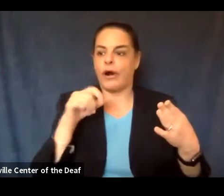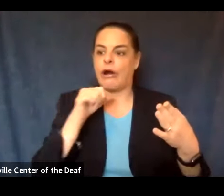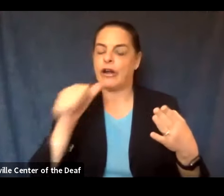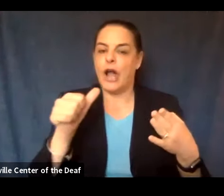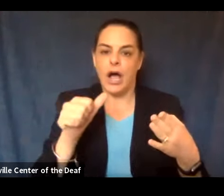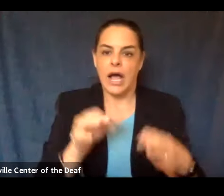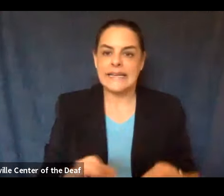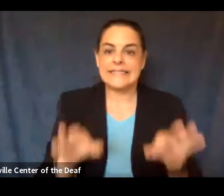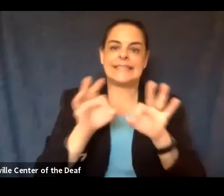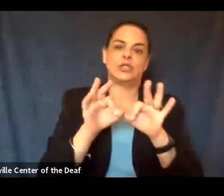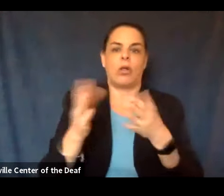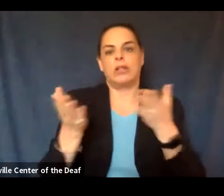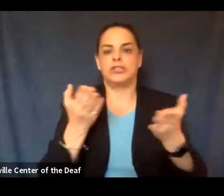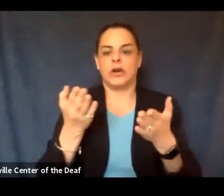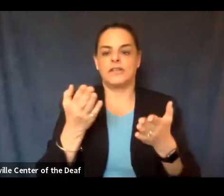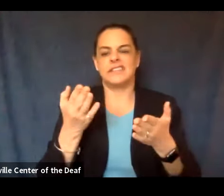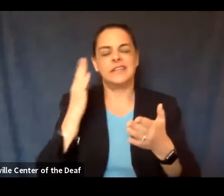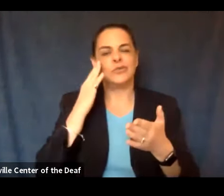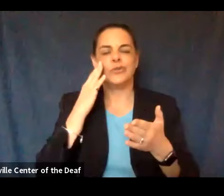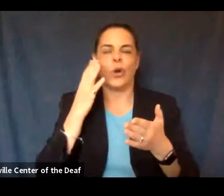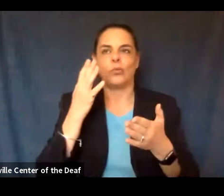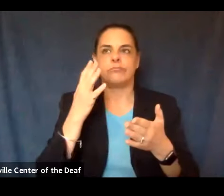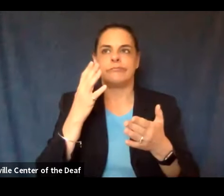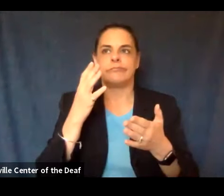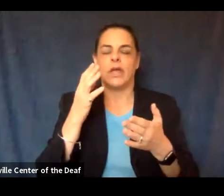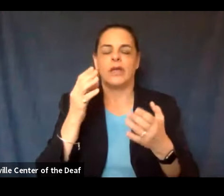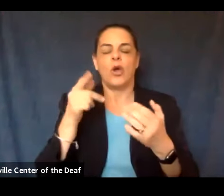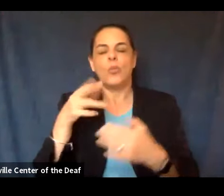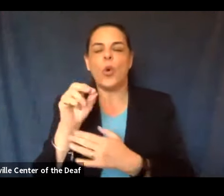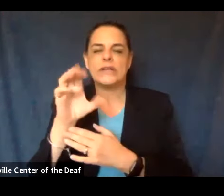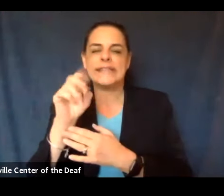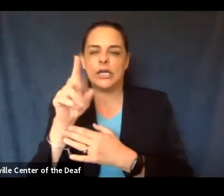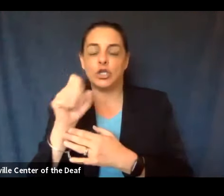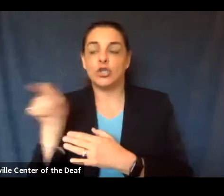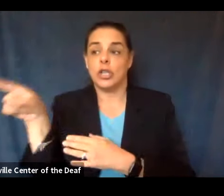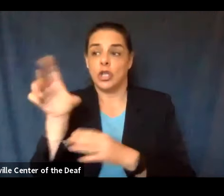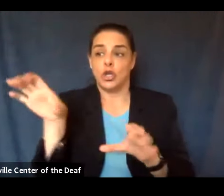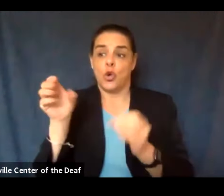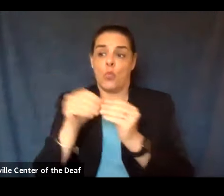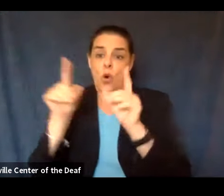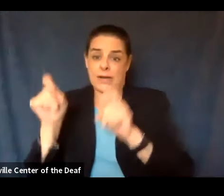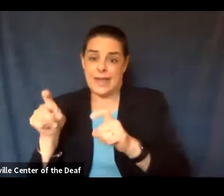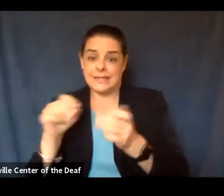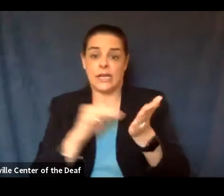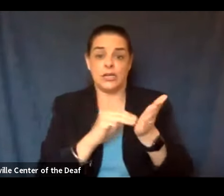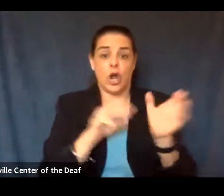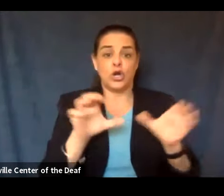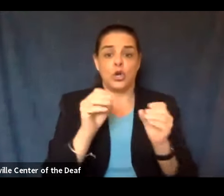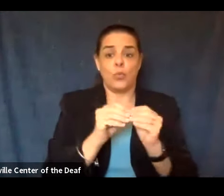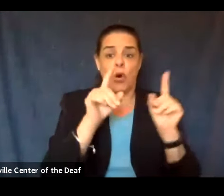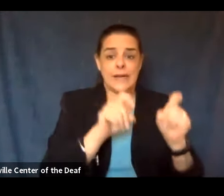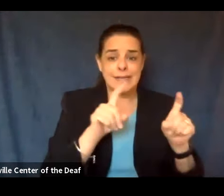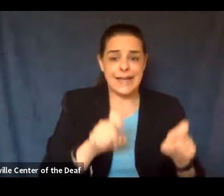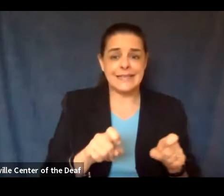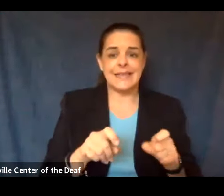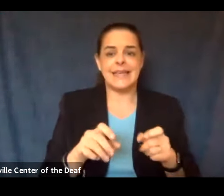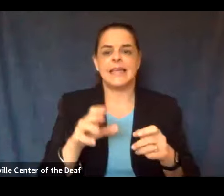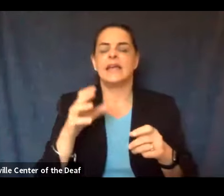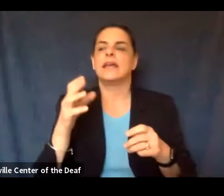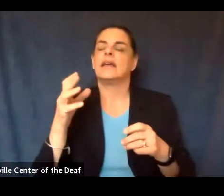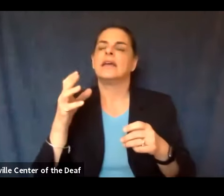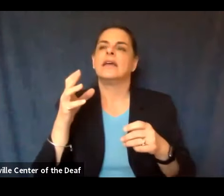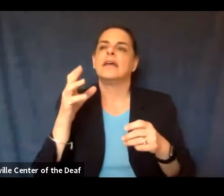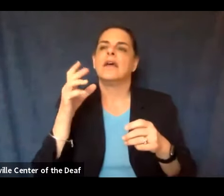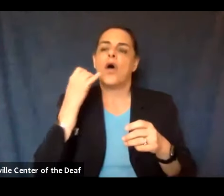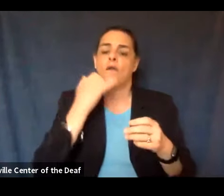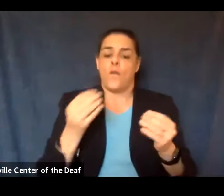non-essential services, they're doing more testing. Providers are doing more testing now. So with the increase in testing in the community,